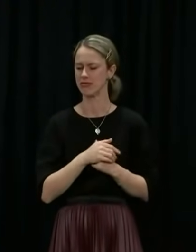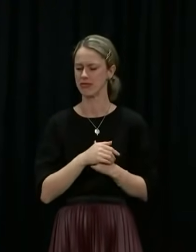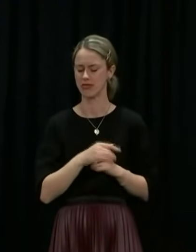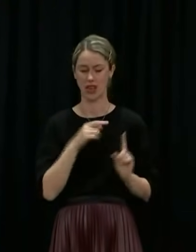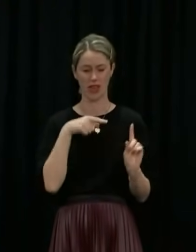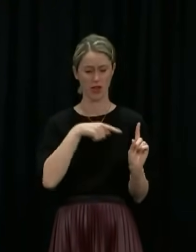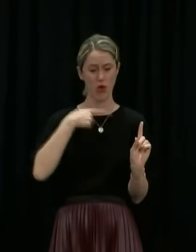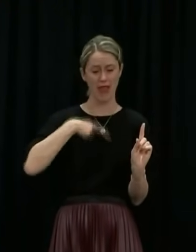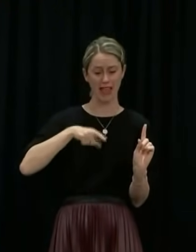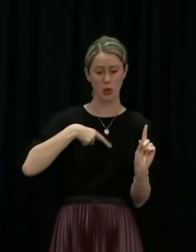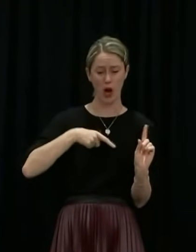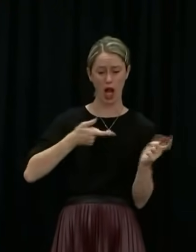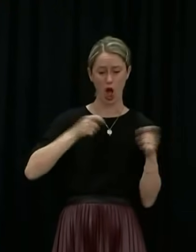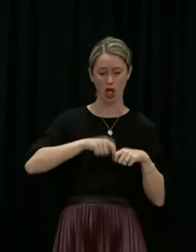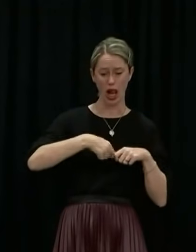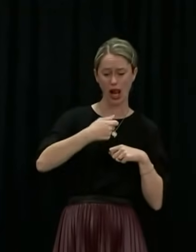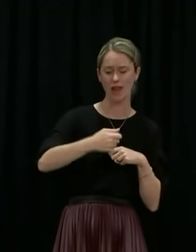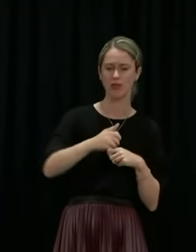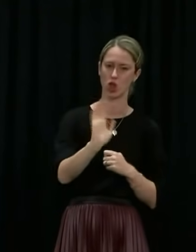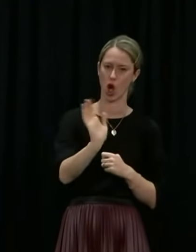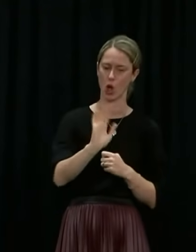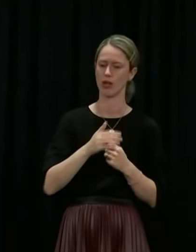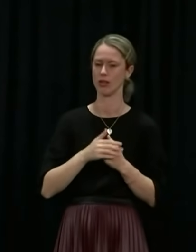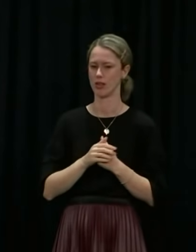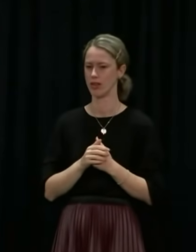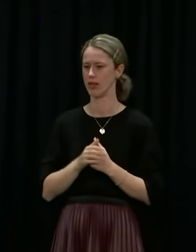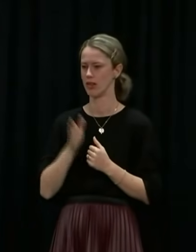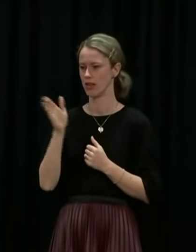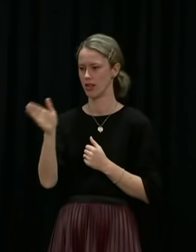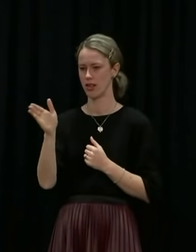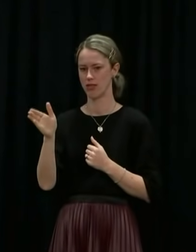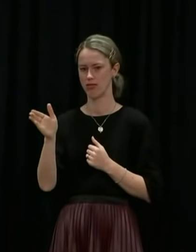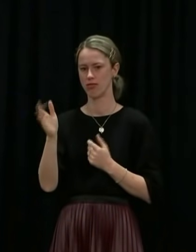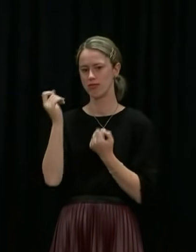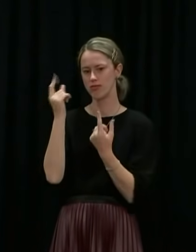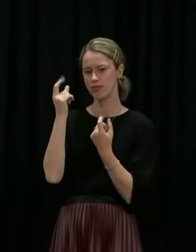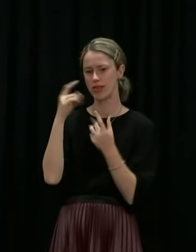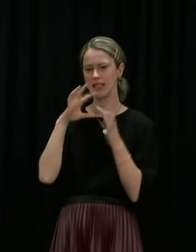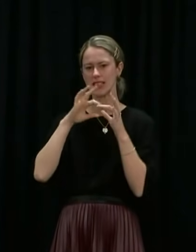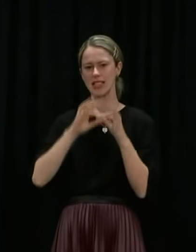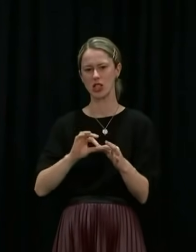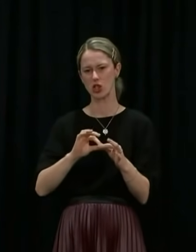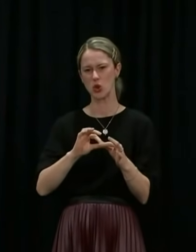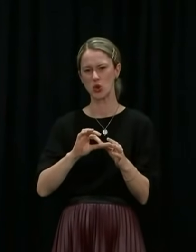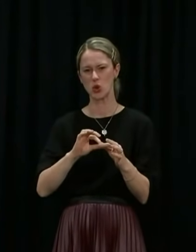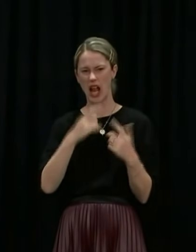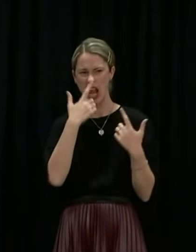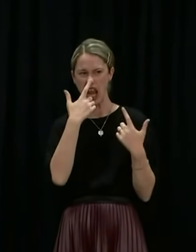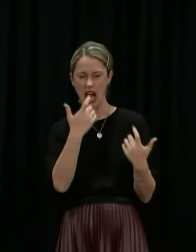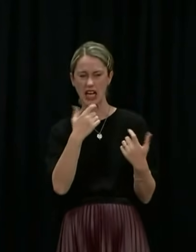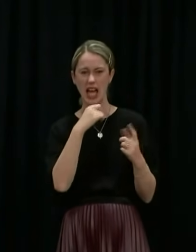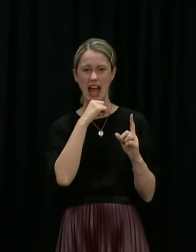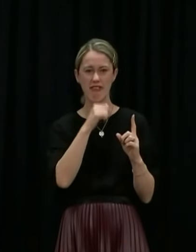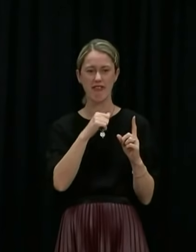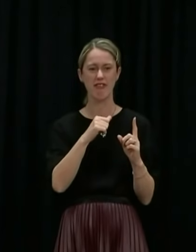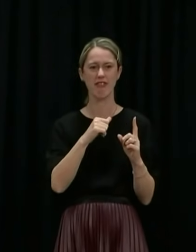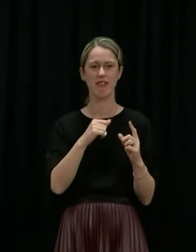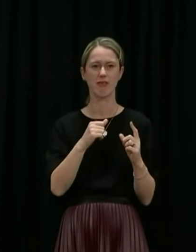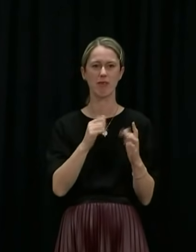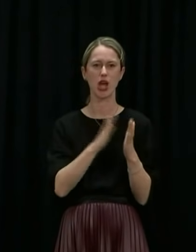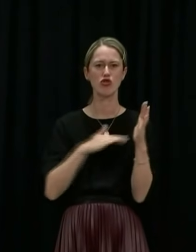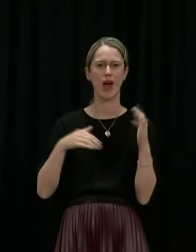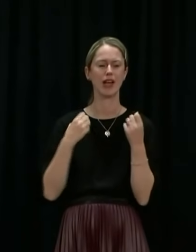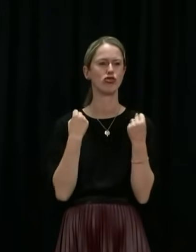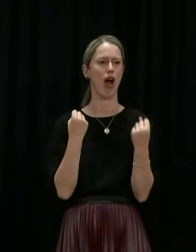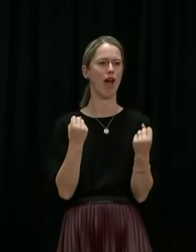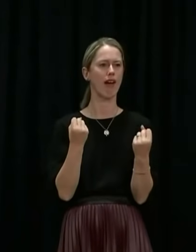one of the factors that we took into account in the alert level decision. But I mean, that's luck more than anything. The point is that if these truck drivers who have, in